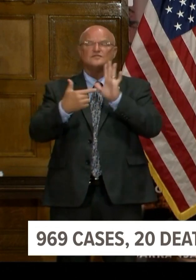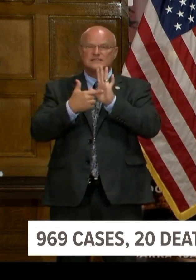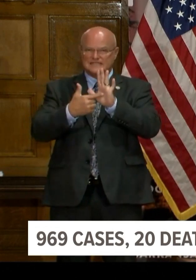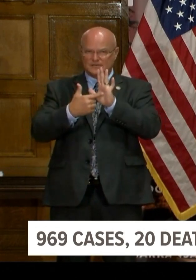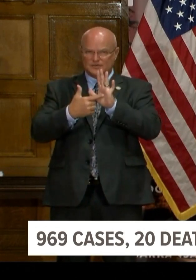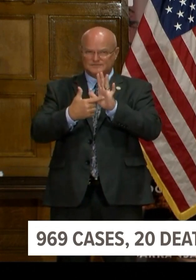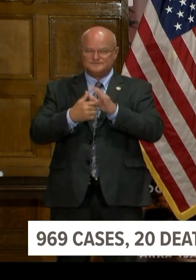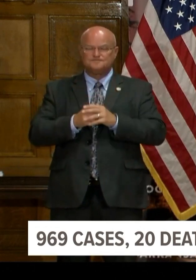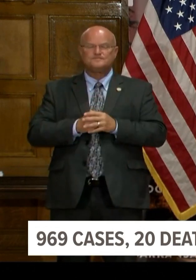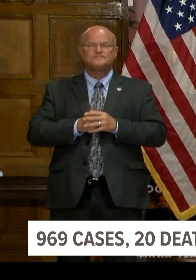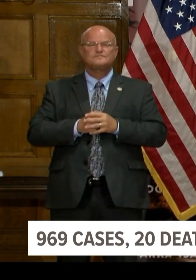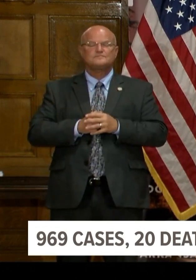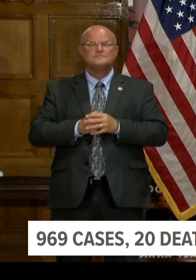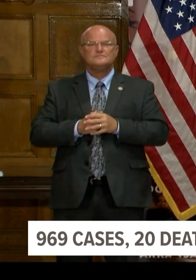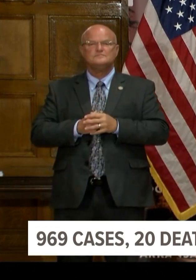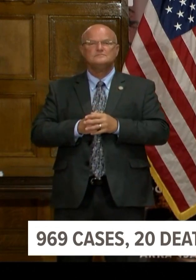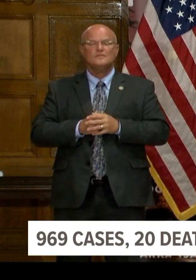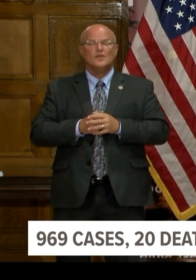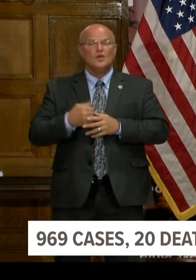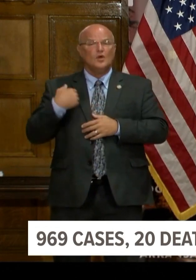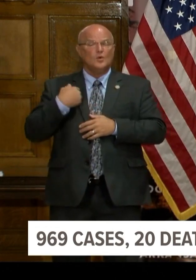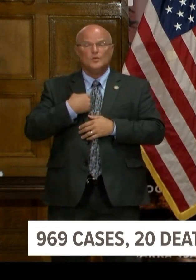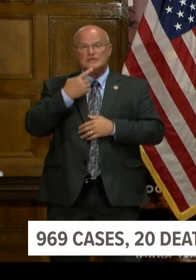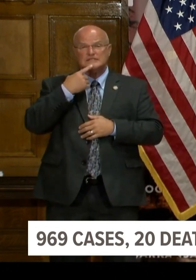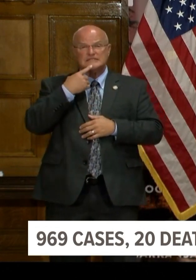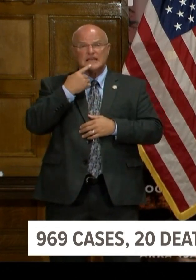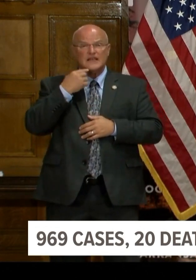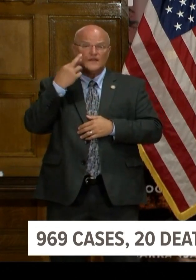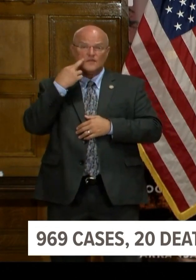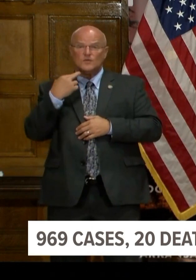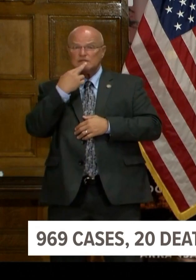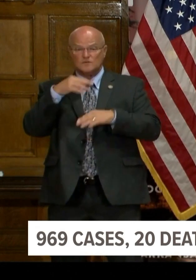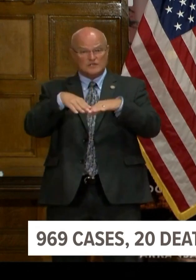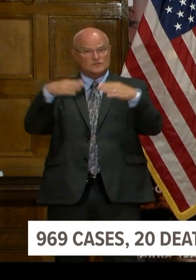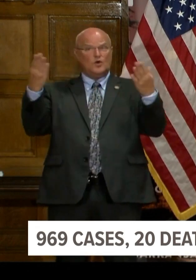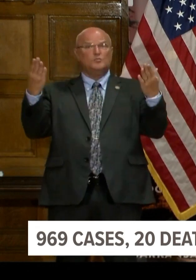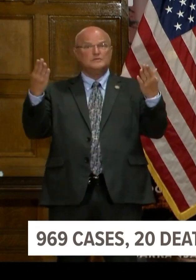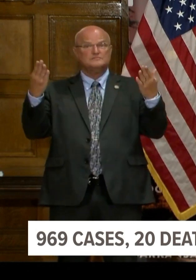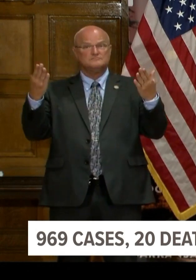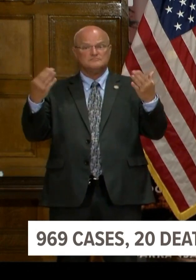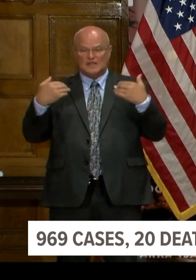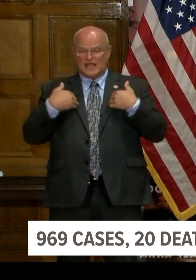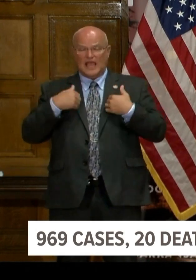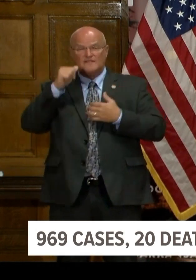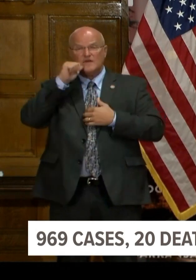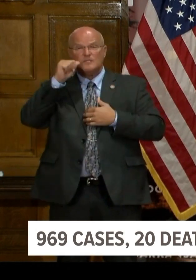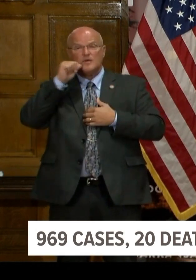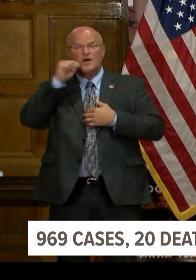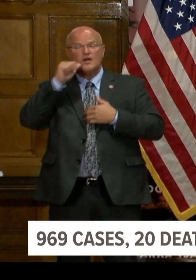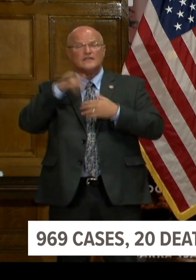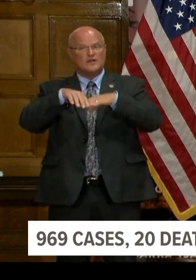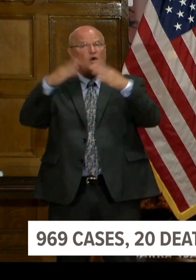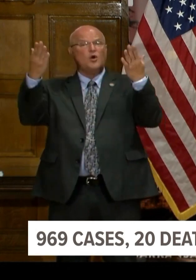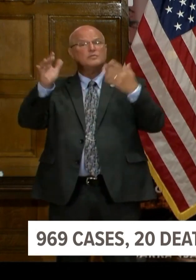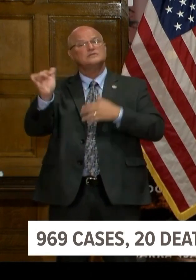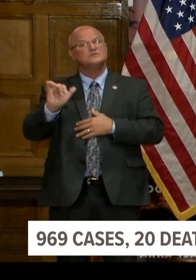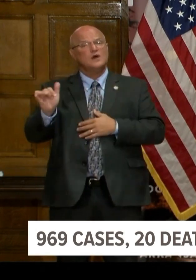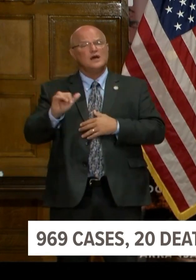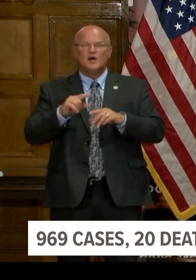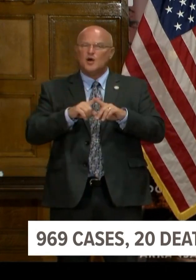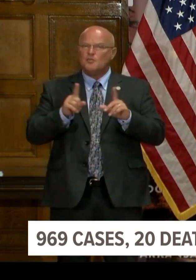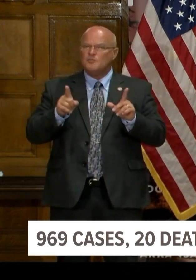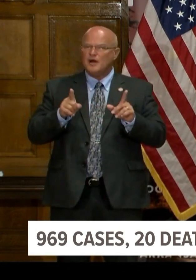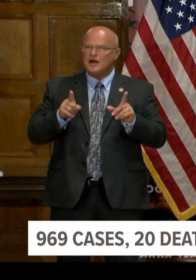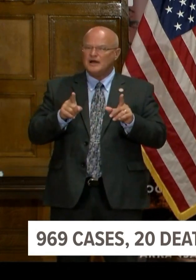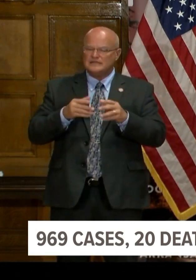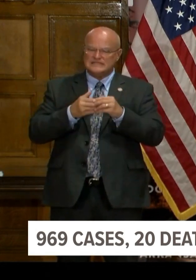example, we're saying that our restaurants are open, that we have bars that are open as well, but there are